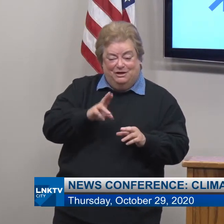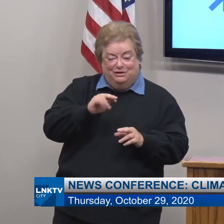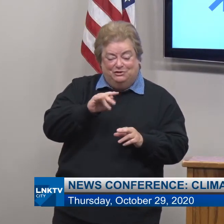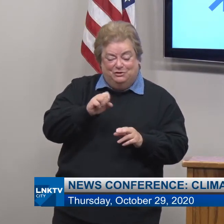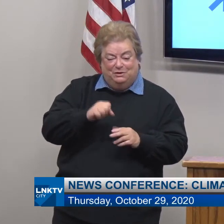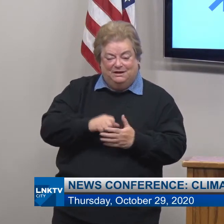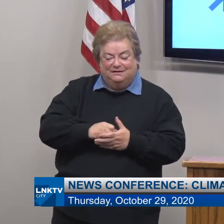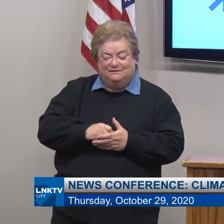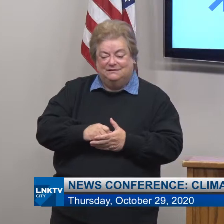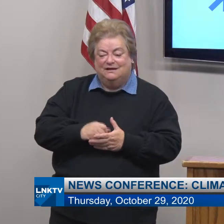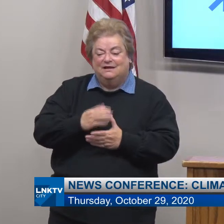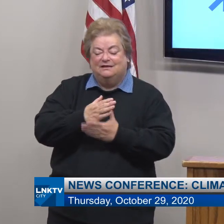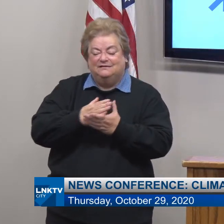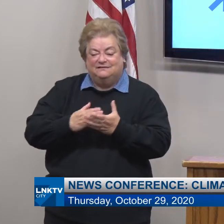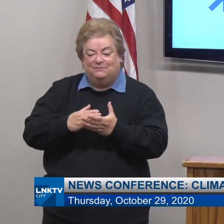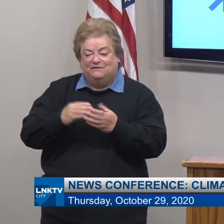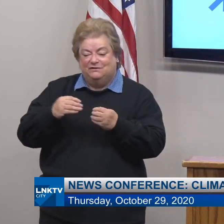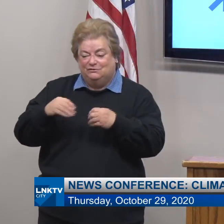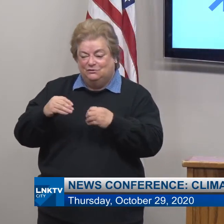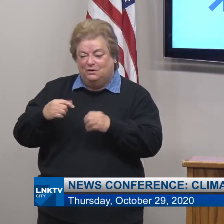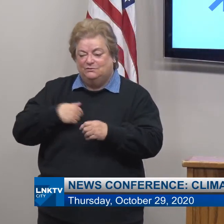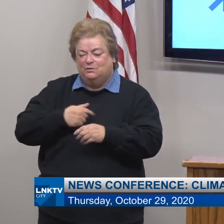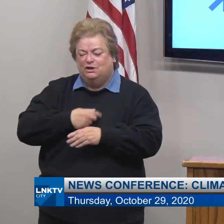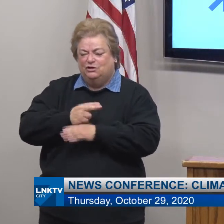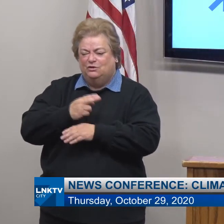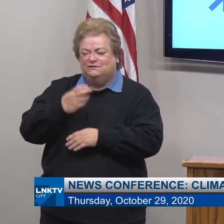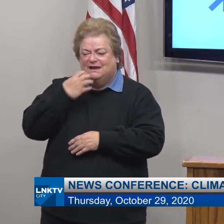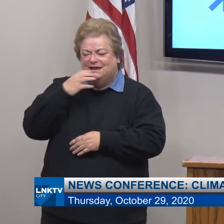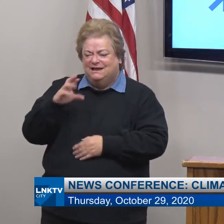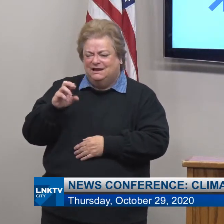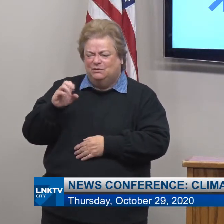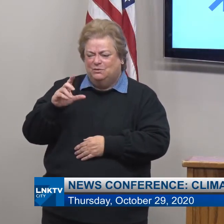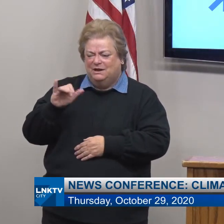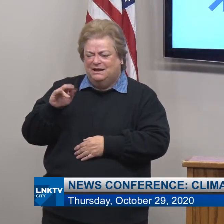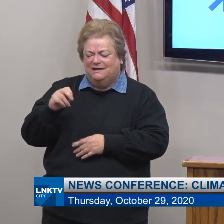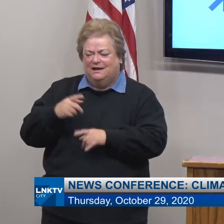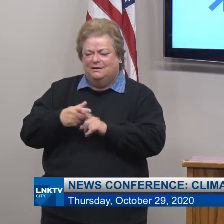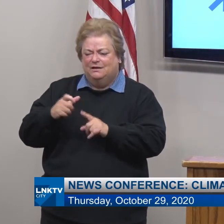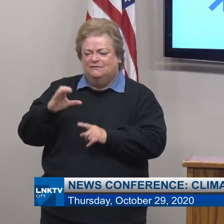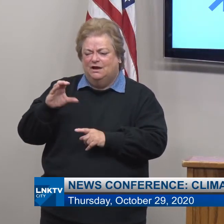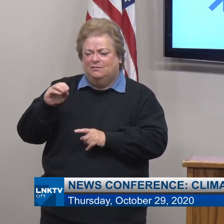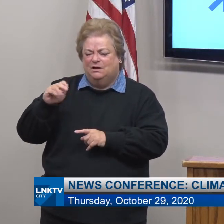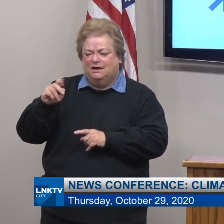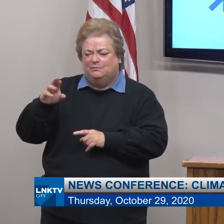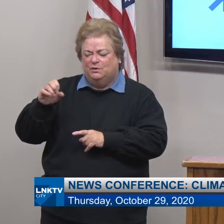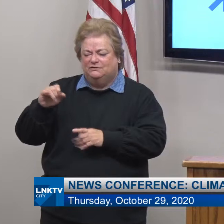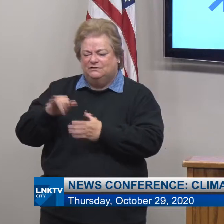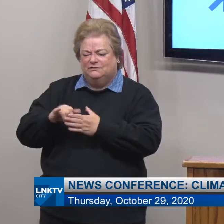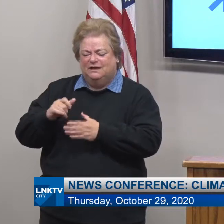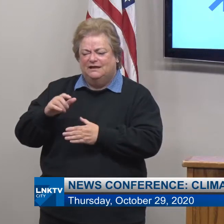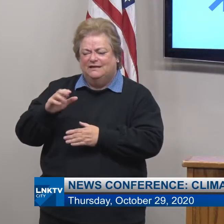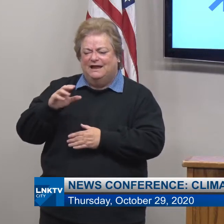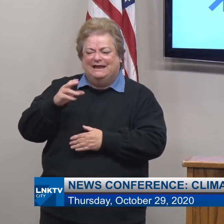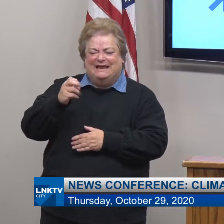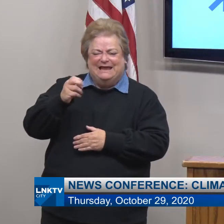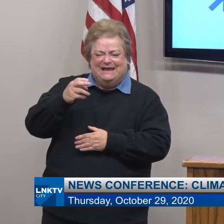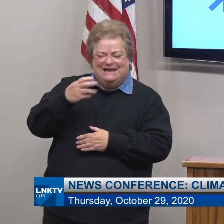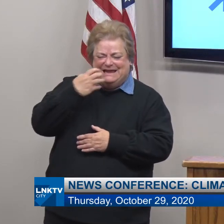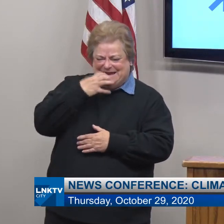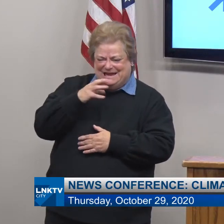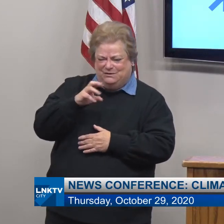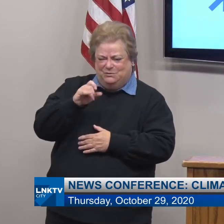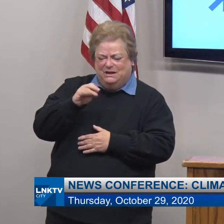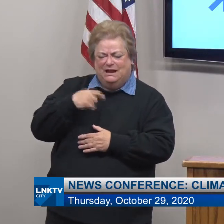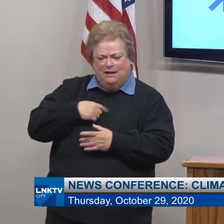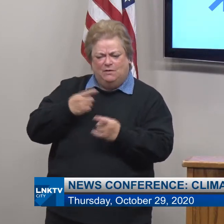we actually redirect the heat using heat reclaim from compressors that operate the refrigerated cases. Now, heat reclaim has been going on for many,